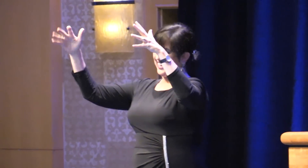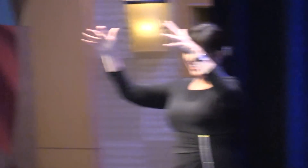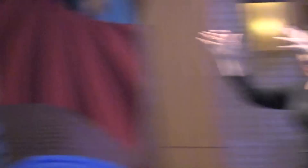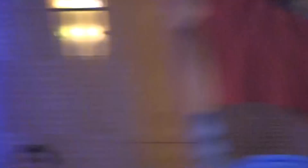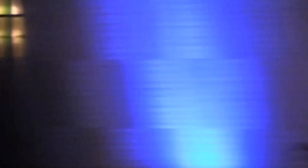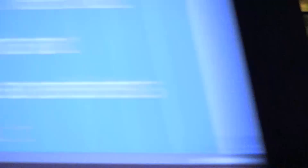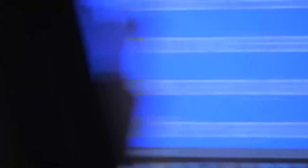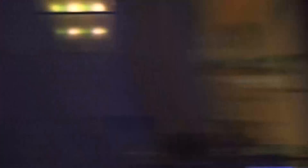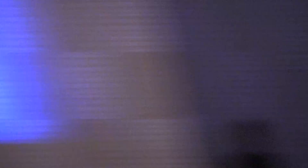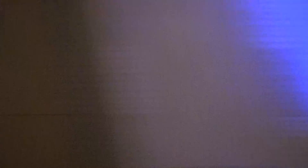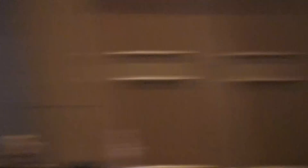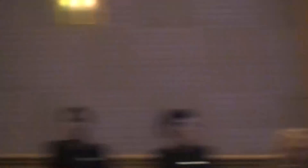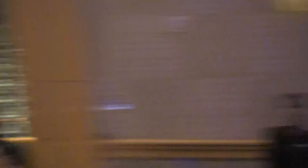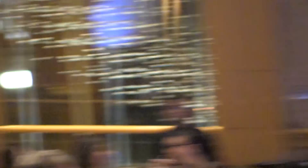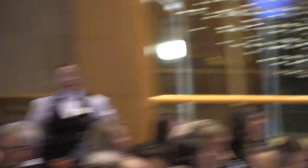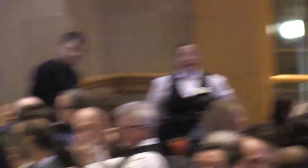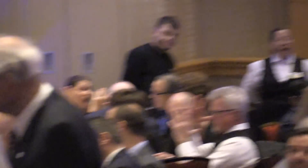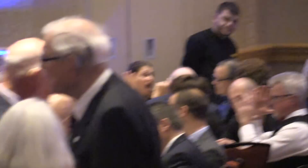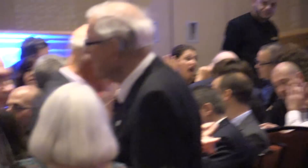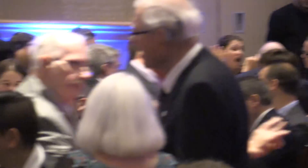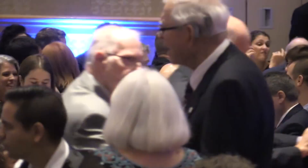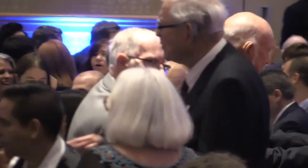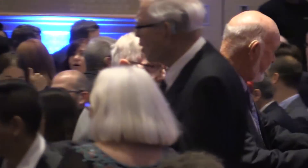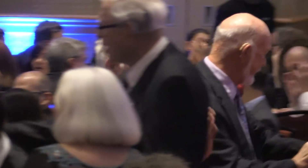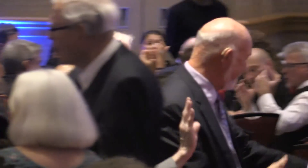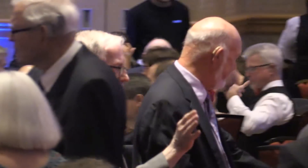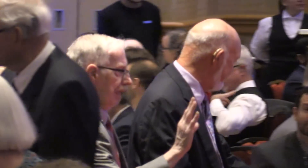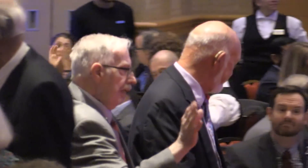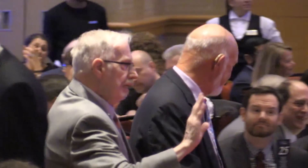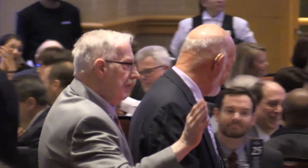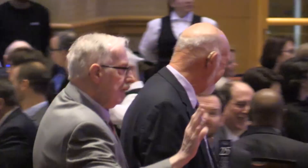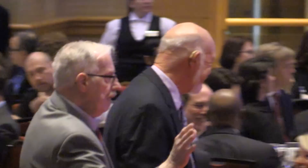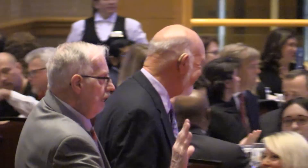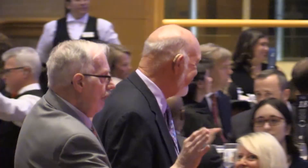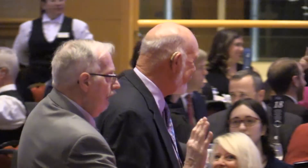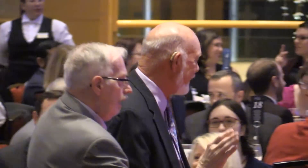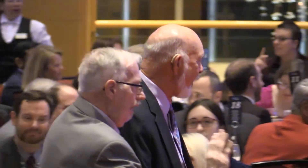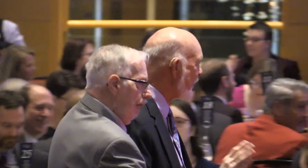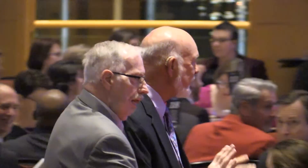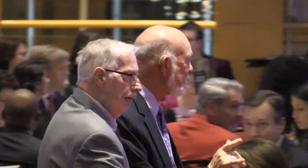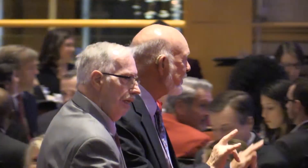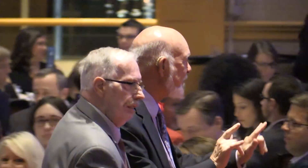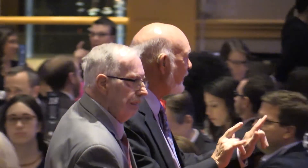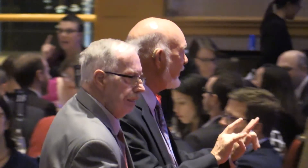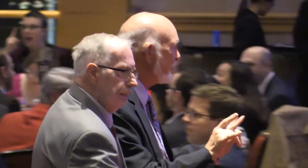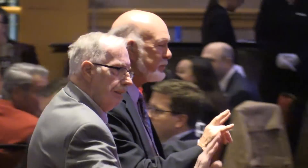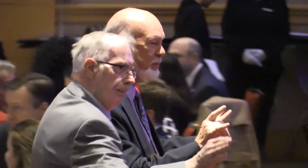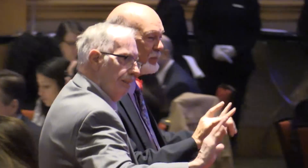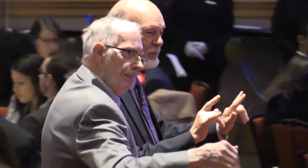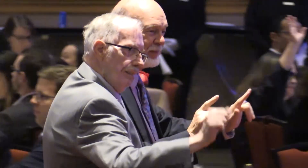continued until 1979. Also, we'd like to welcome Dr. Roy Miller, who started